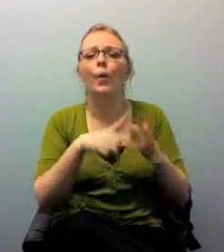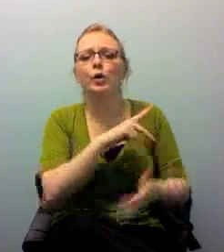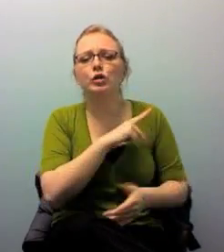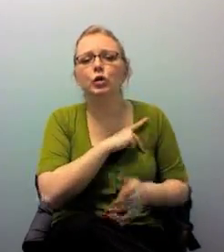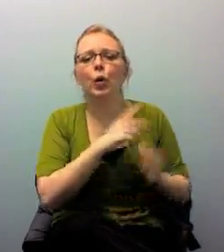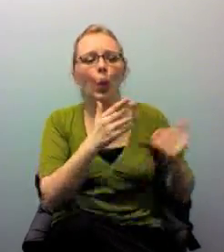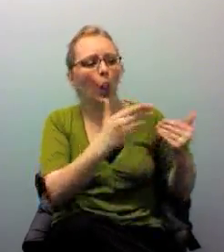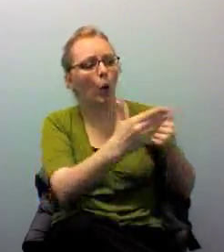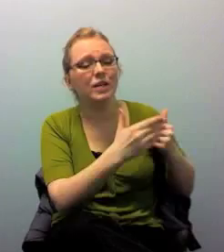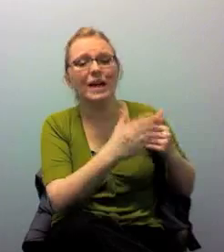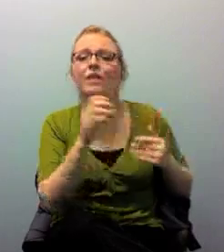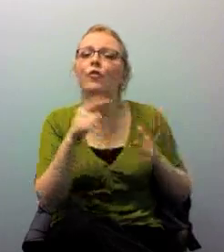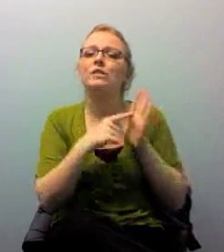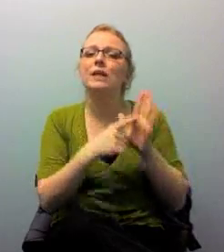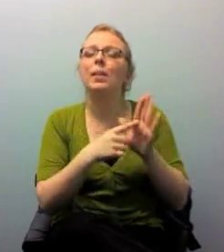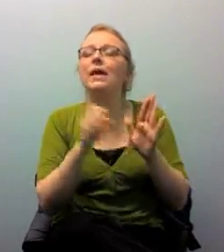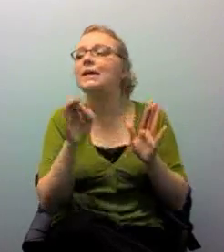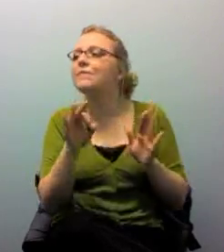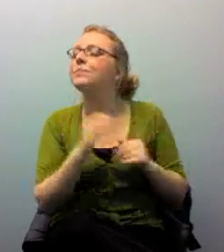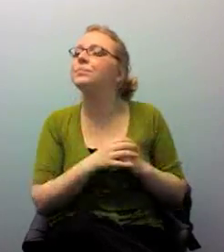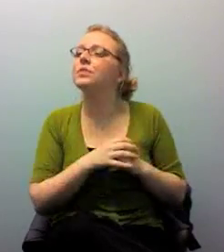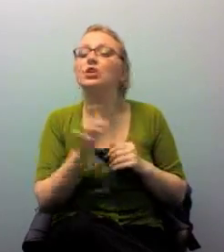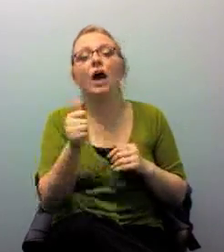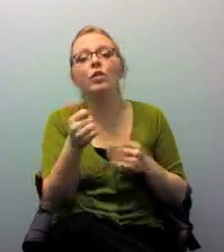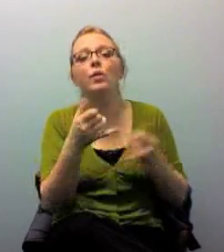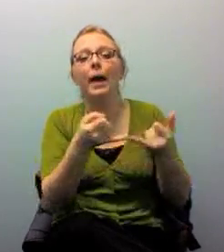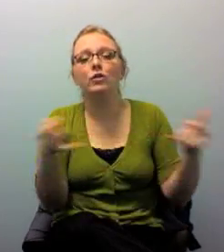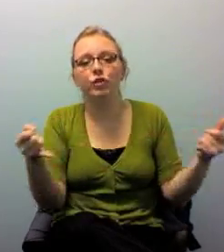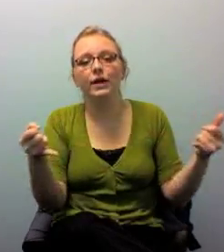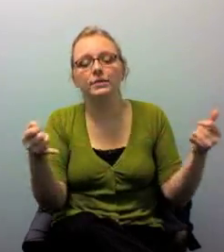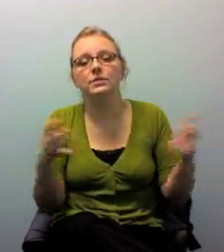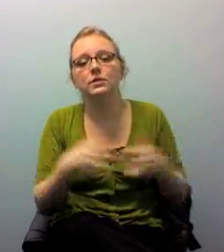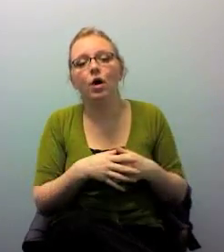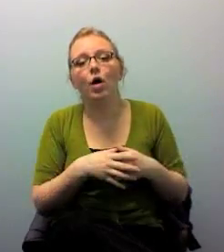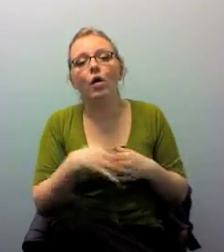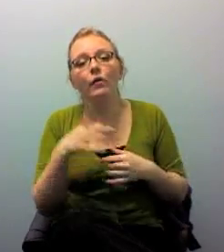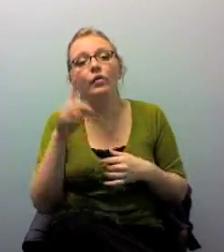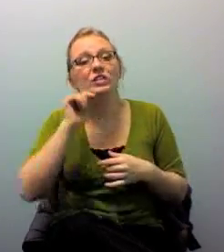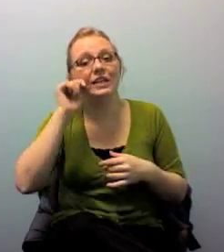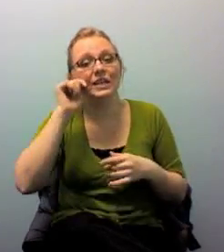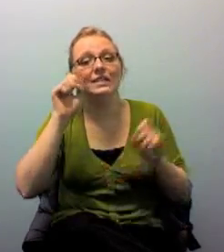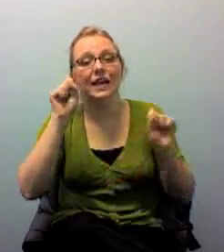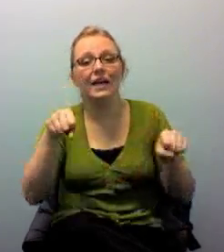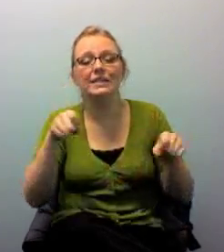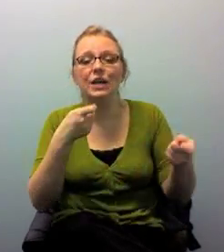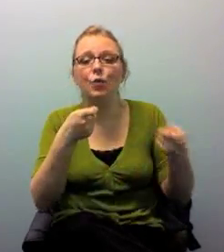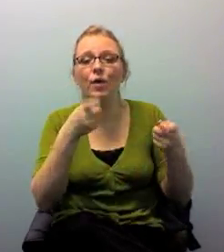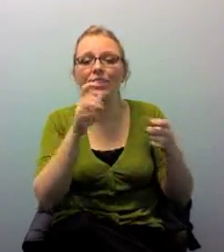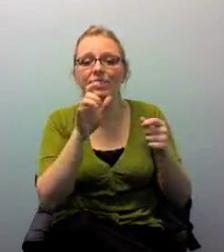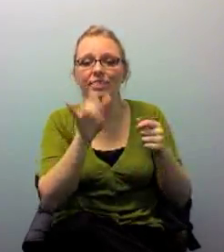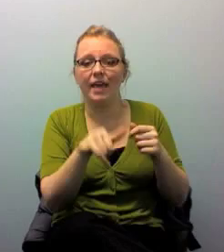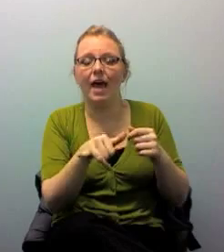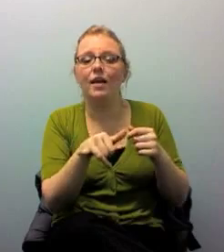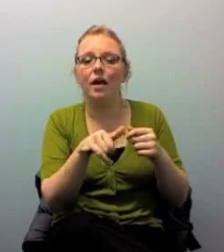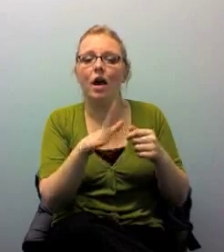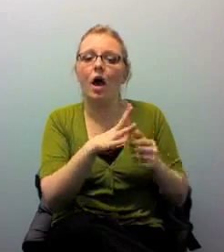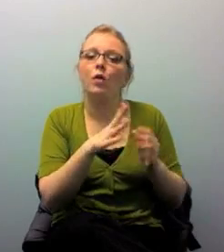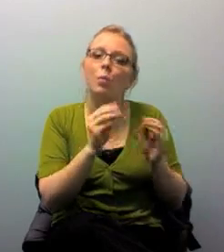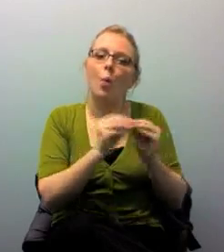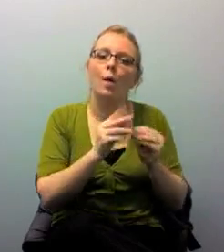For example, if someone, there are other boundaries, however, for teenagers to deal with that on a more personal level. For example, if someone